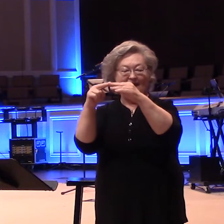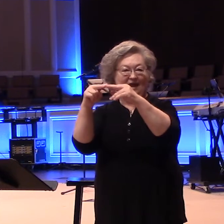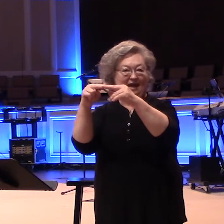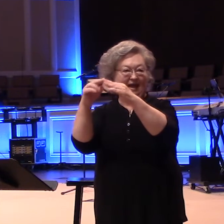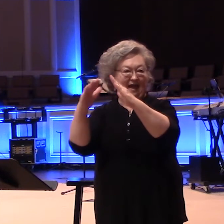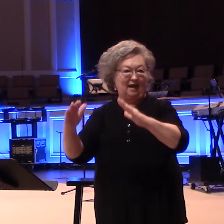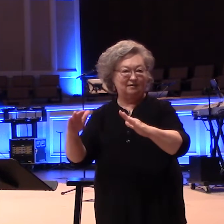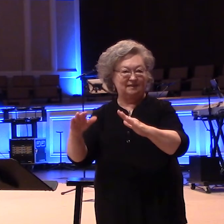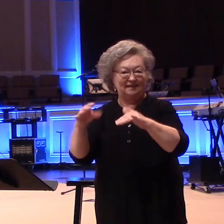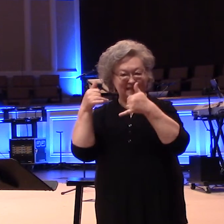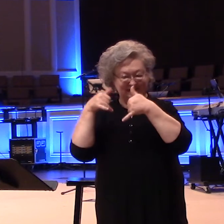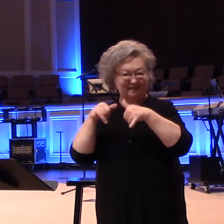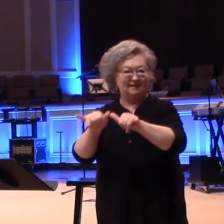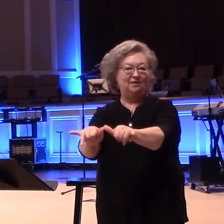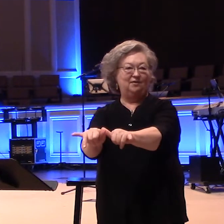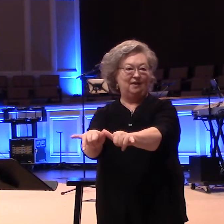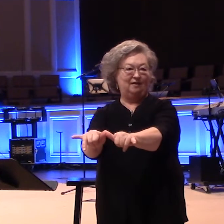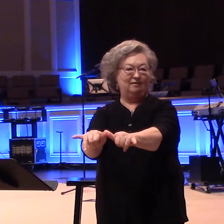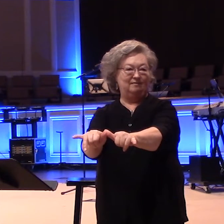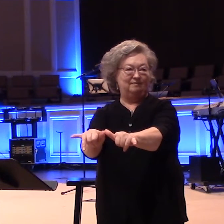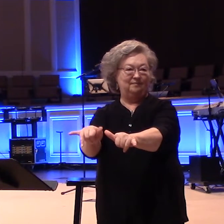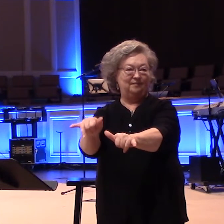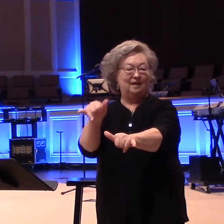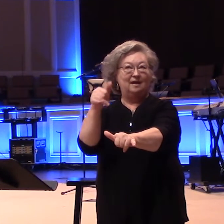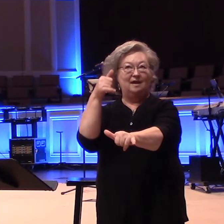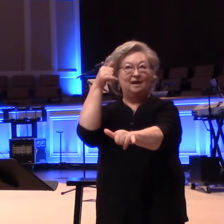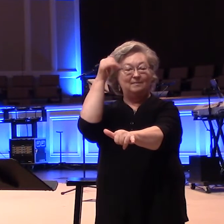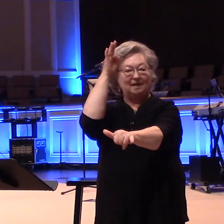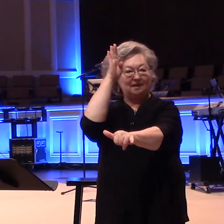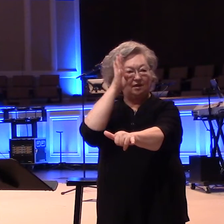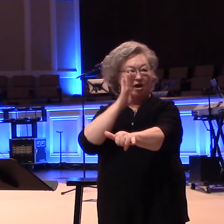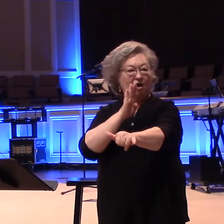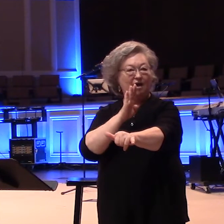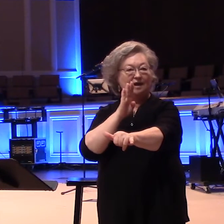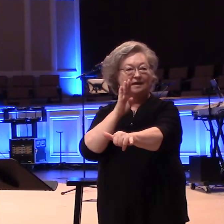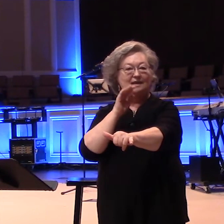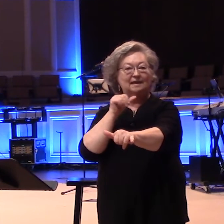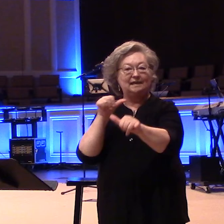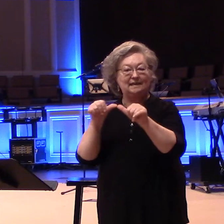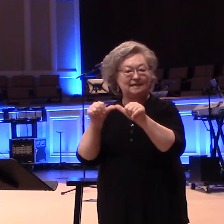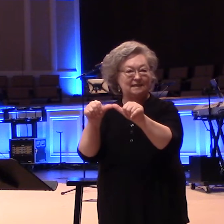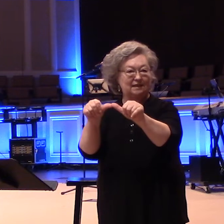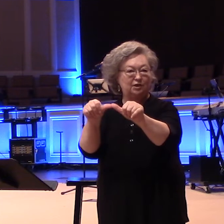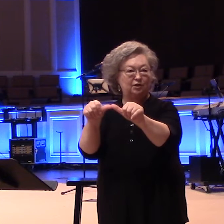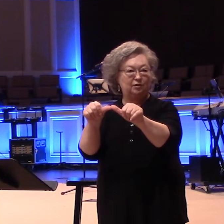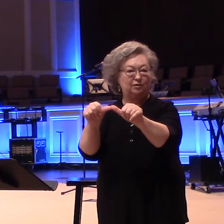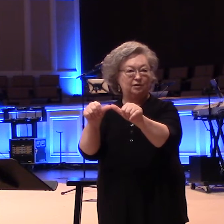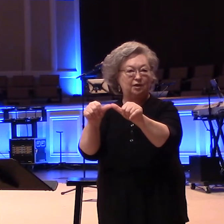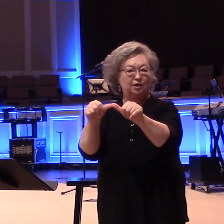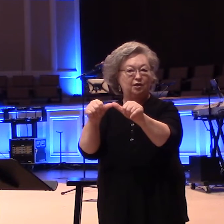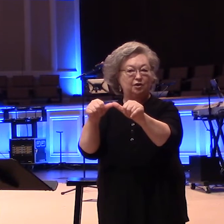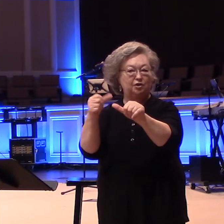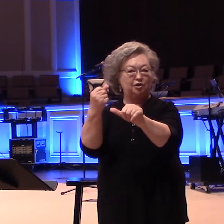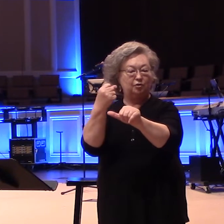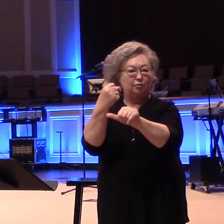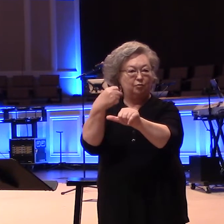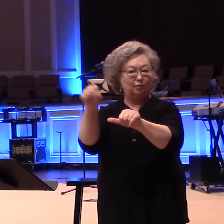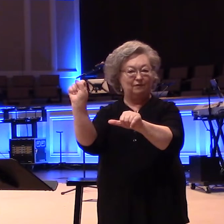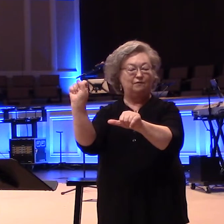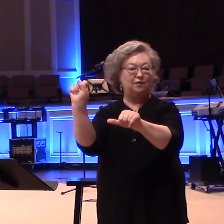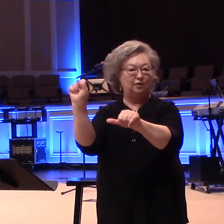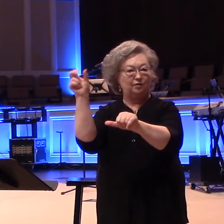the devourer was rebuked in that home because of a spirit of generosity. We build our homes as a place of